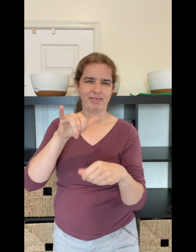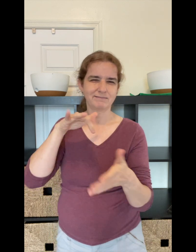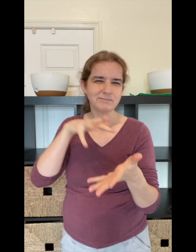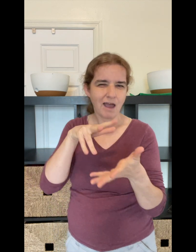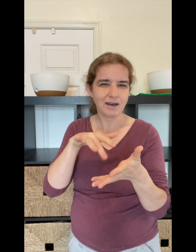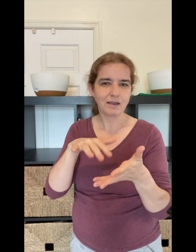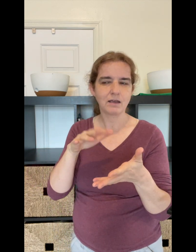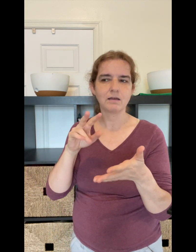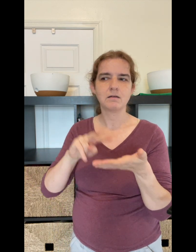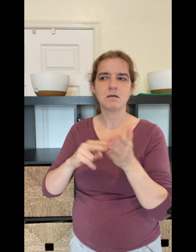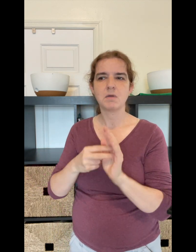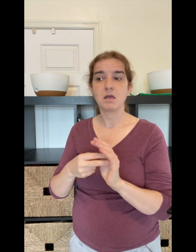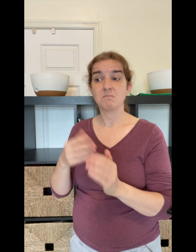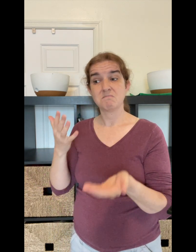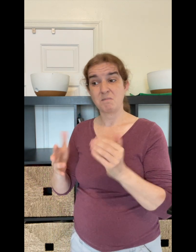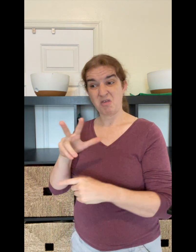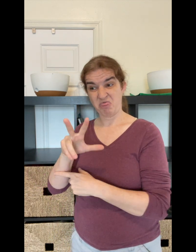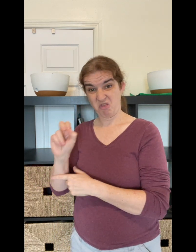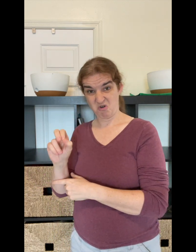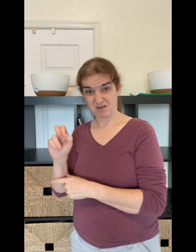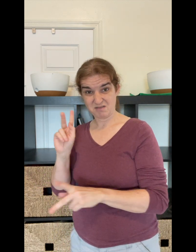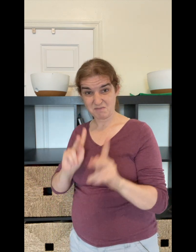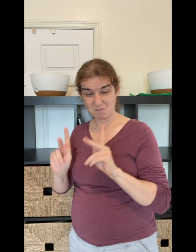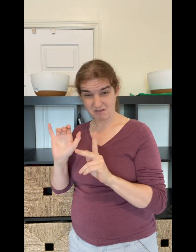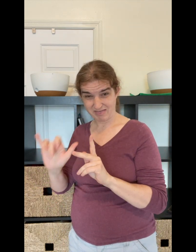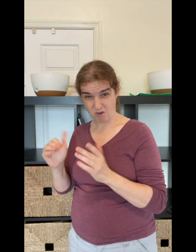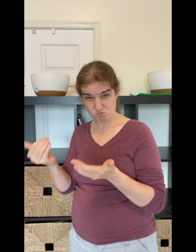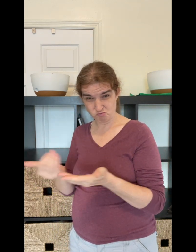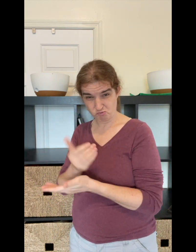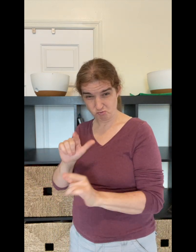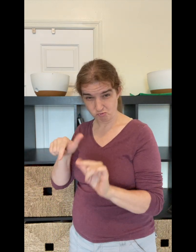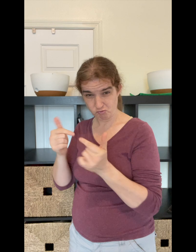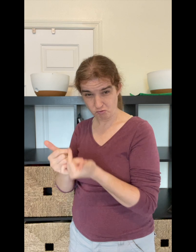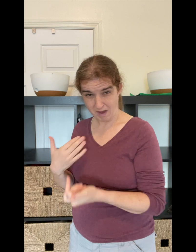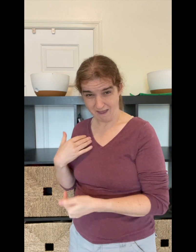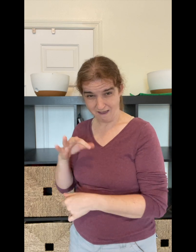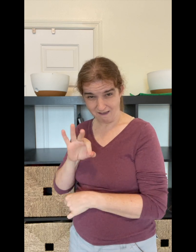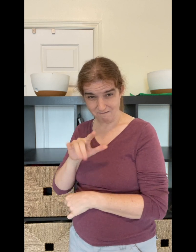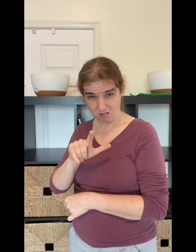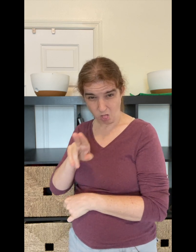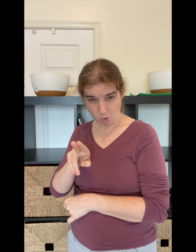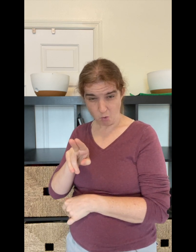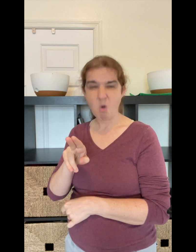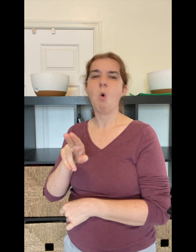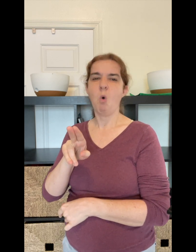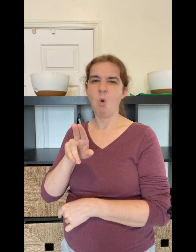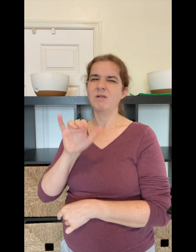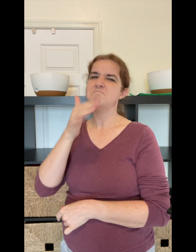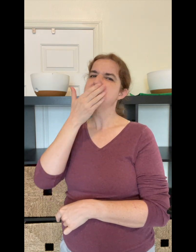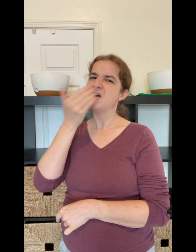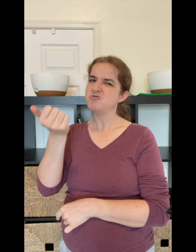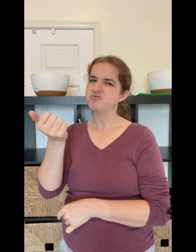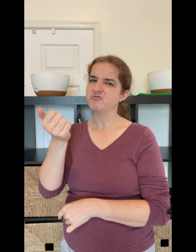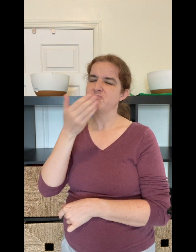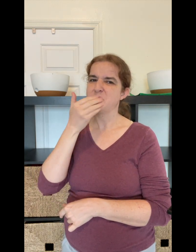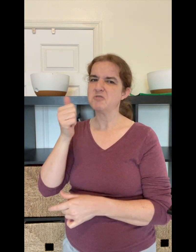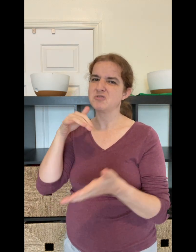put 200 people in the study, and then I'll get 30 people in that new group who have the flu. Oh, that's better.